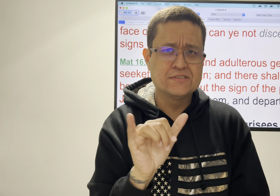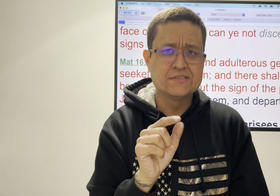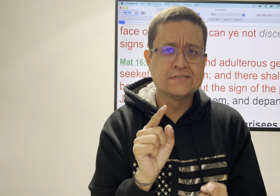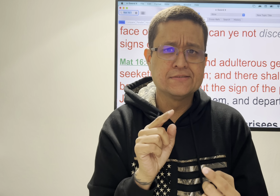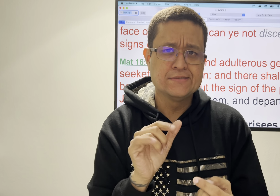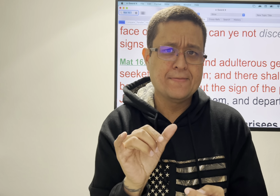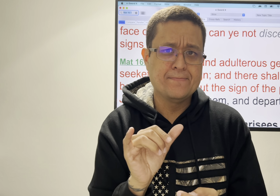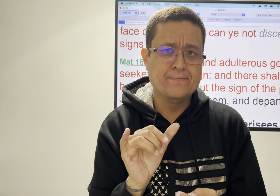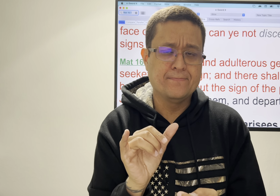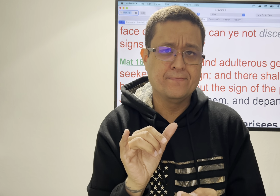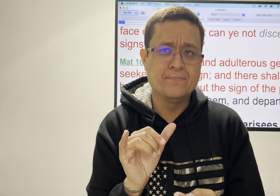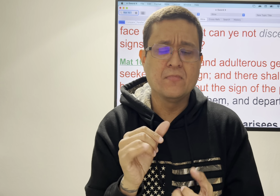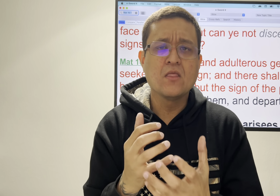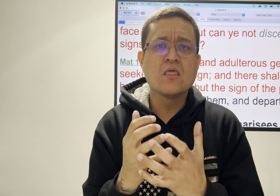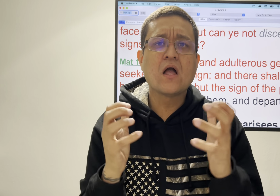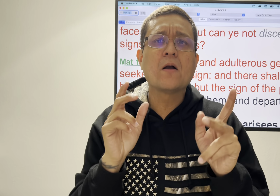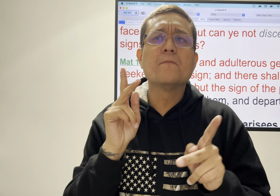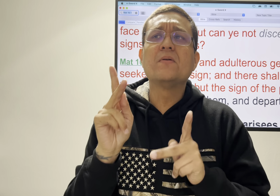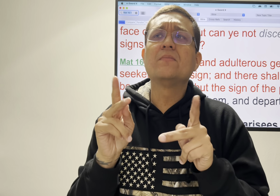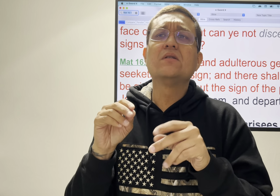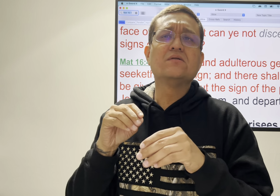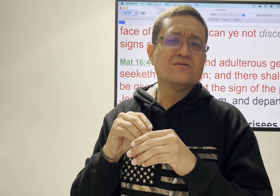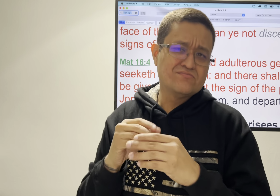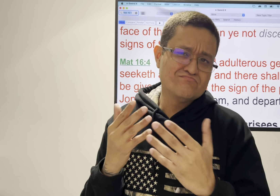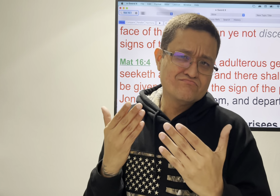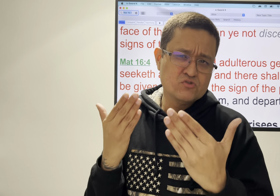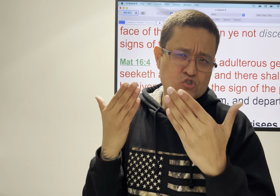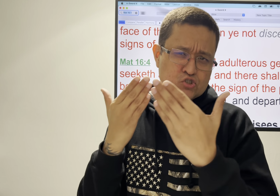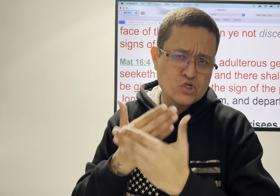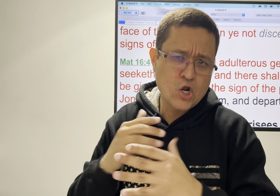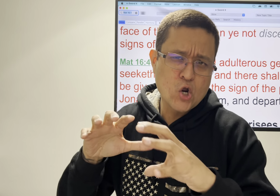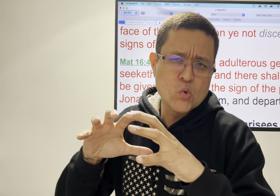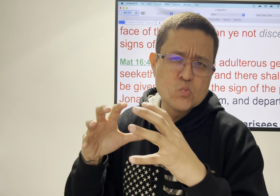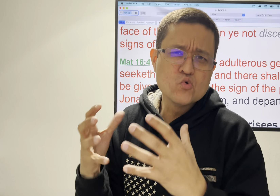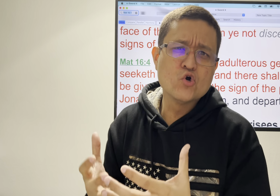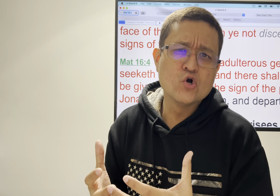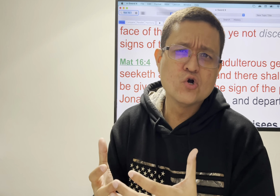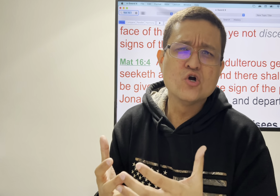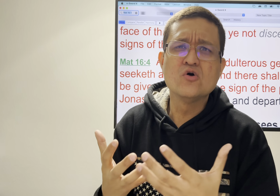2023, I'm sure you're the same. A lot of people